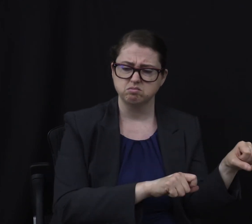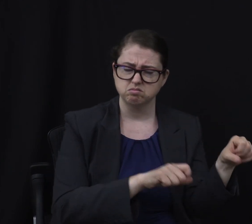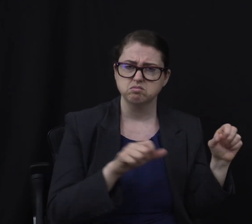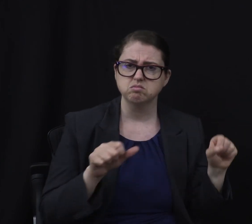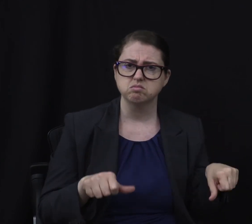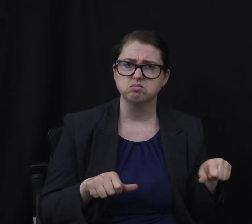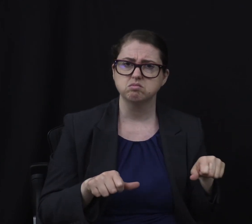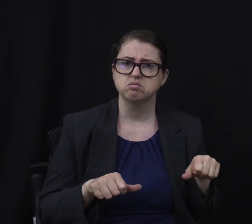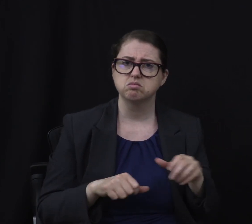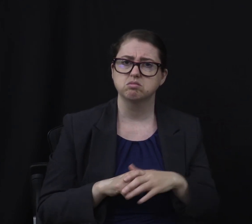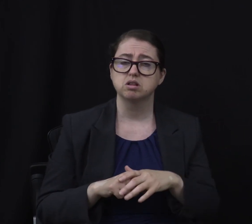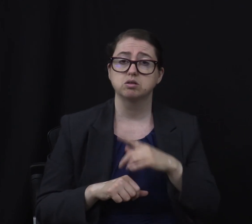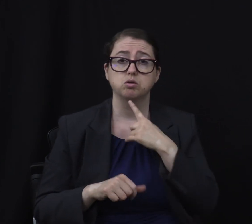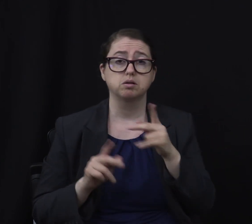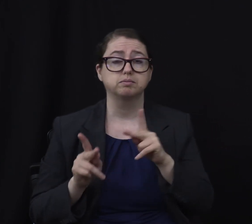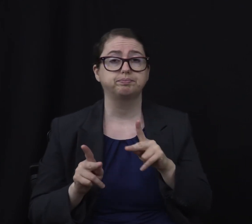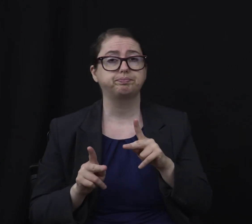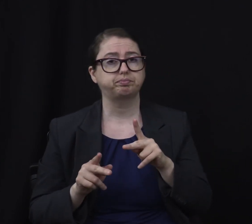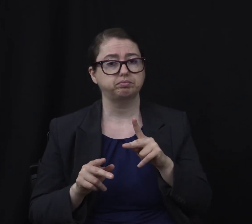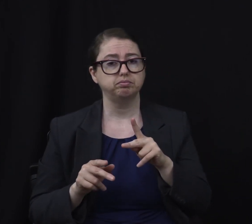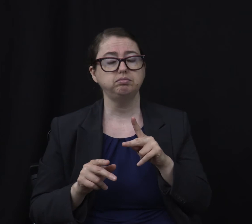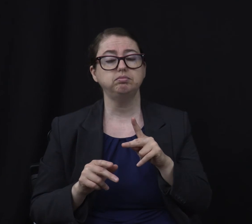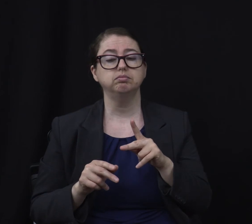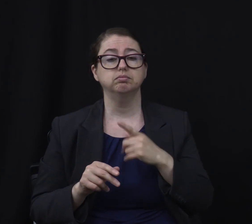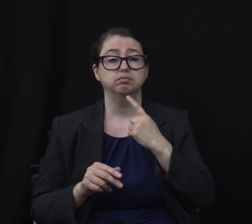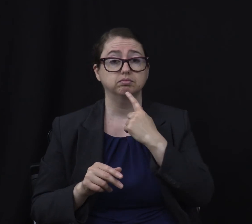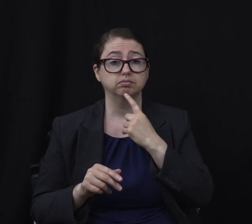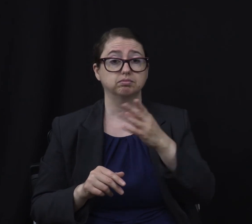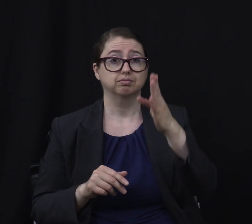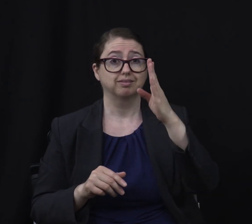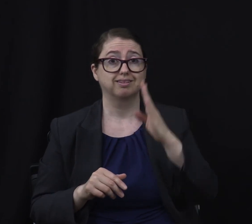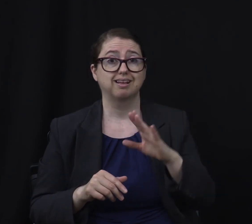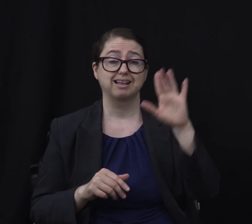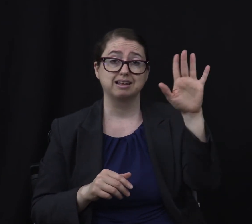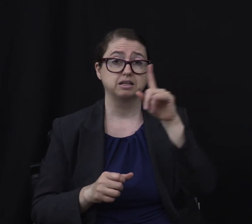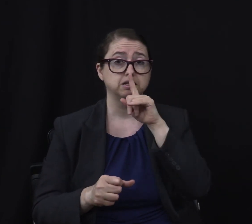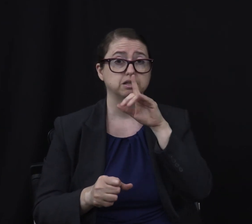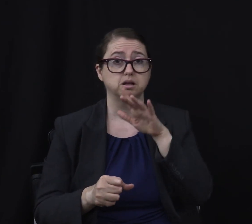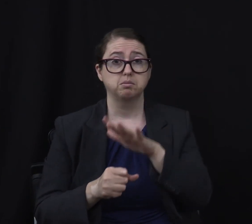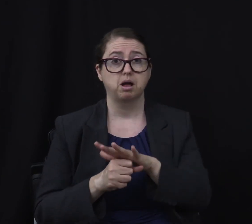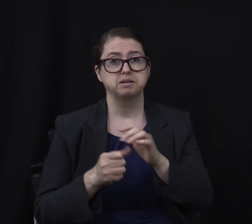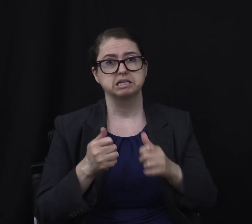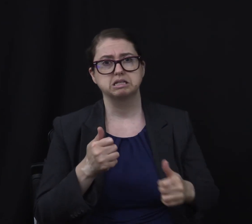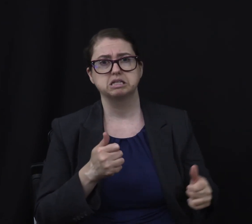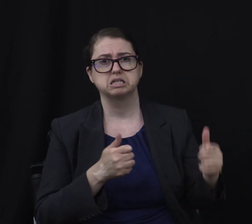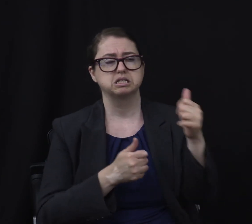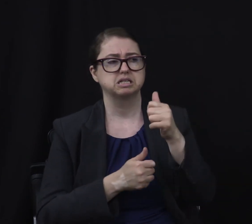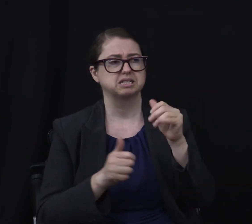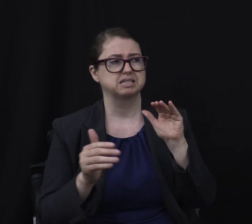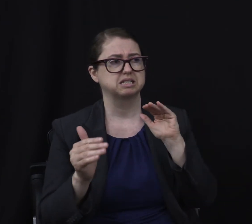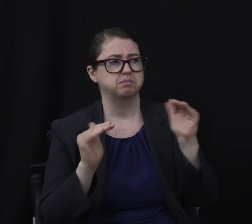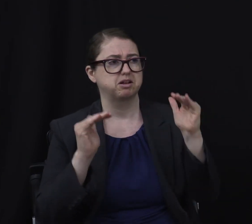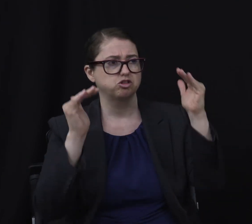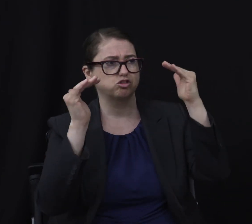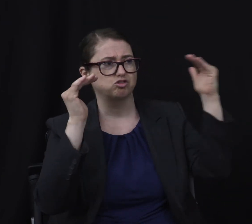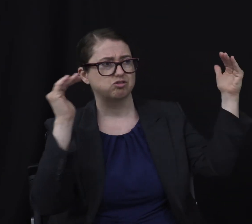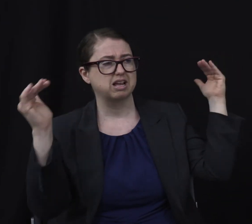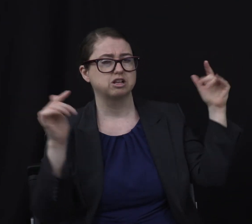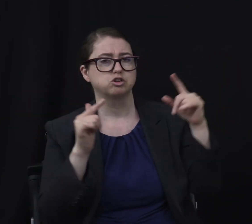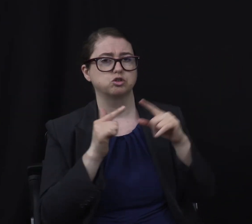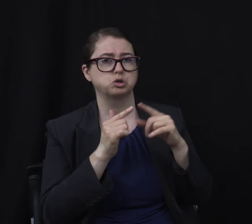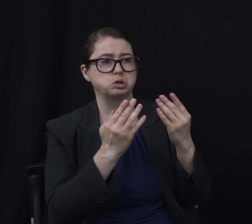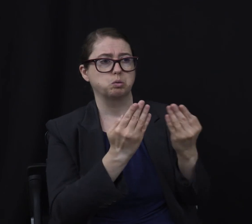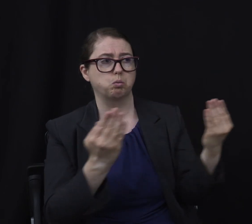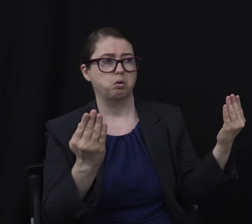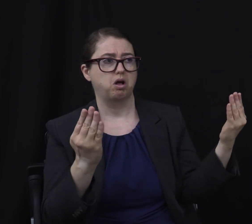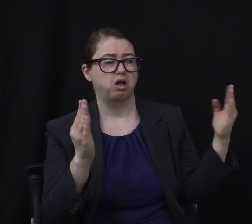counting, listen to this, counting that God's promise was superior to giants, to walls, and to chariots